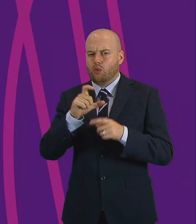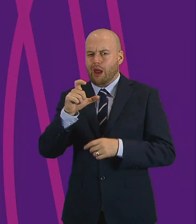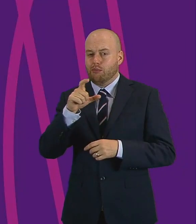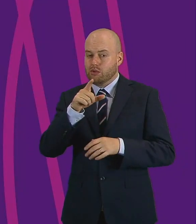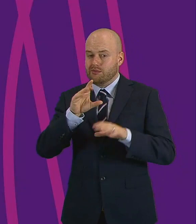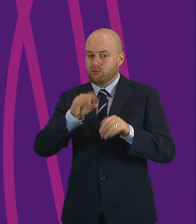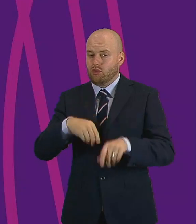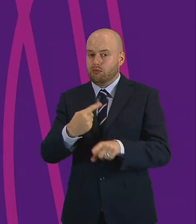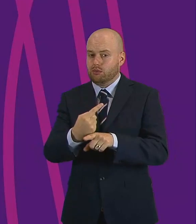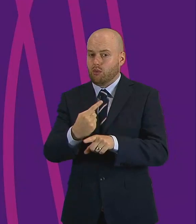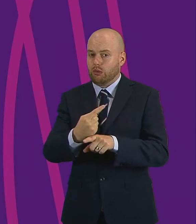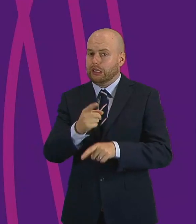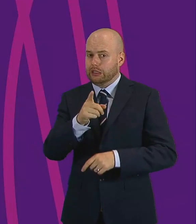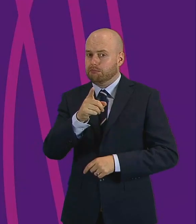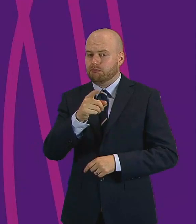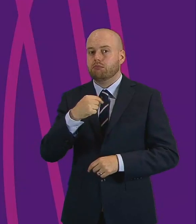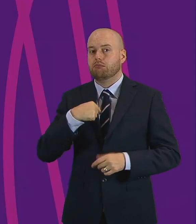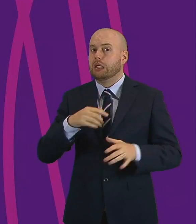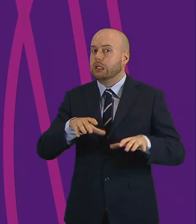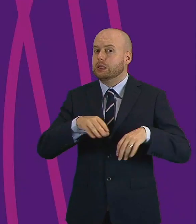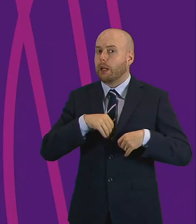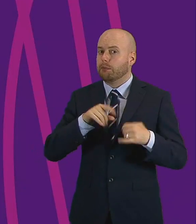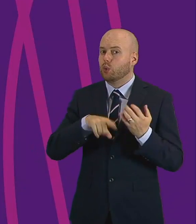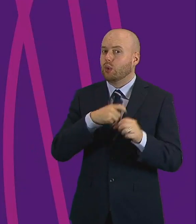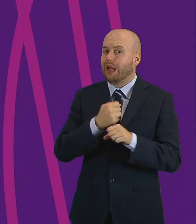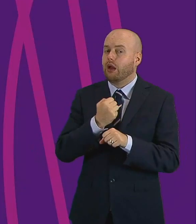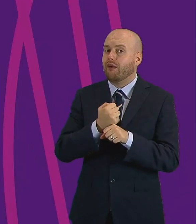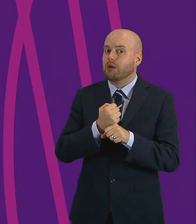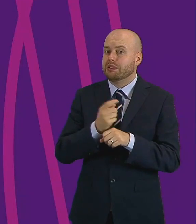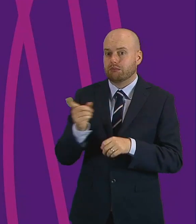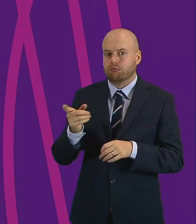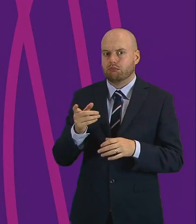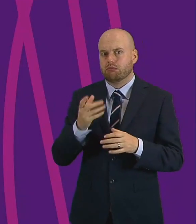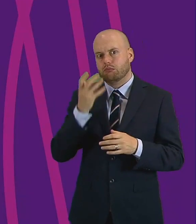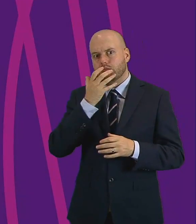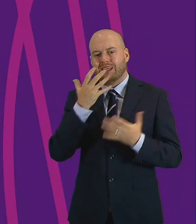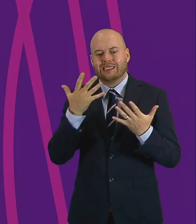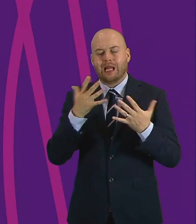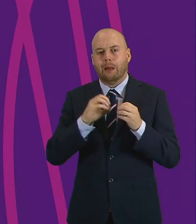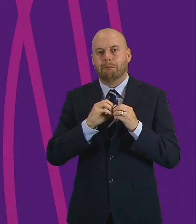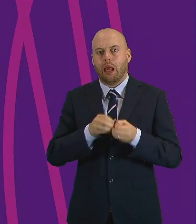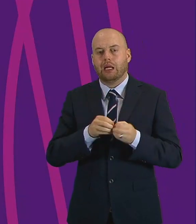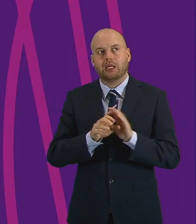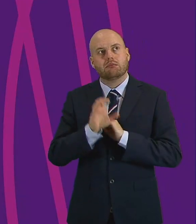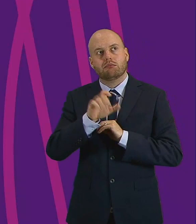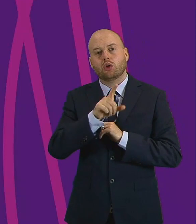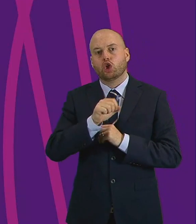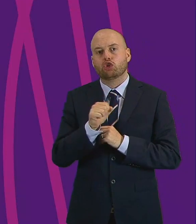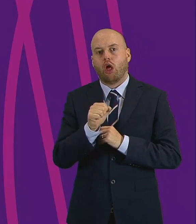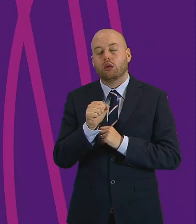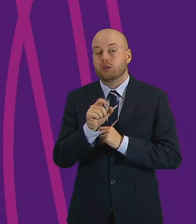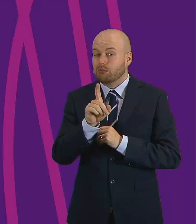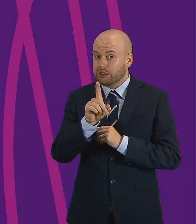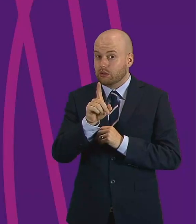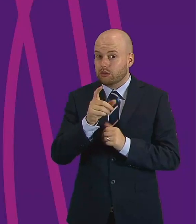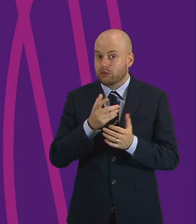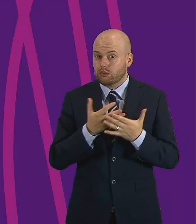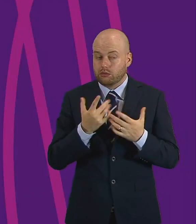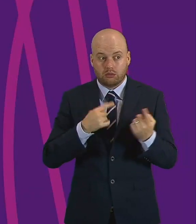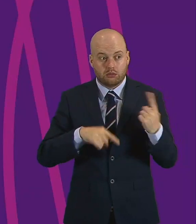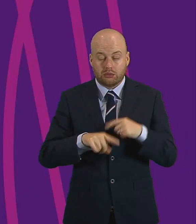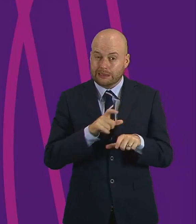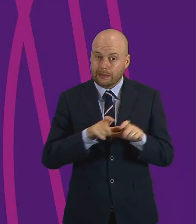certainly accept that the UK government has done a great deal, £10 billion for Scotland. But there are a number of people that have fallen through the